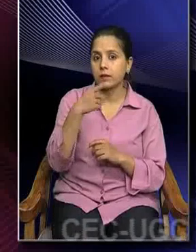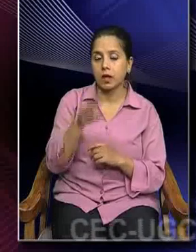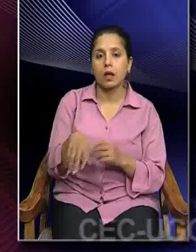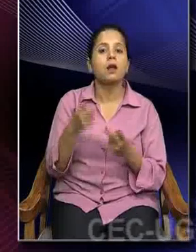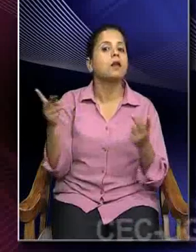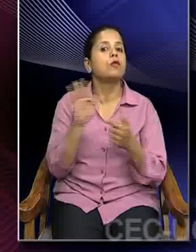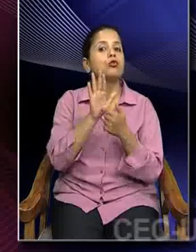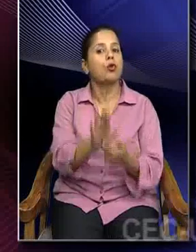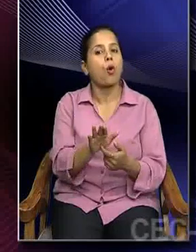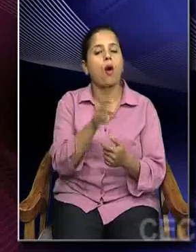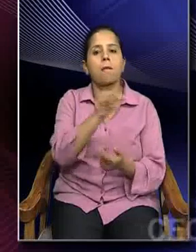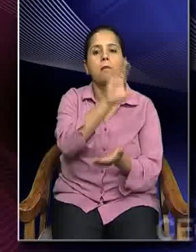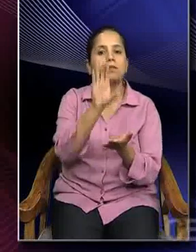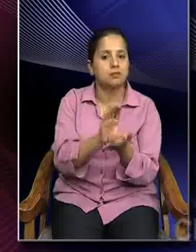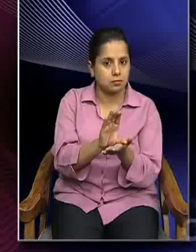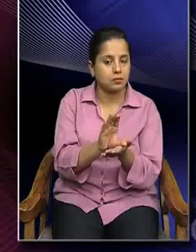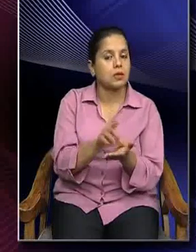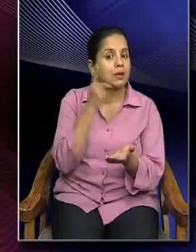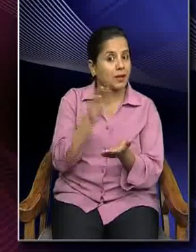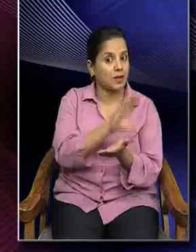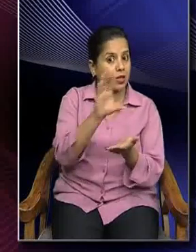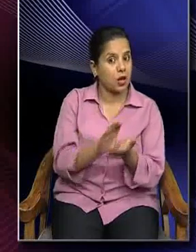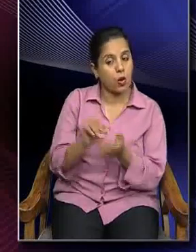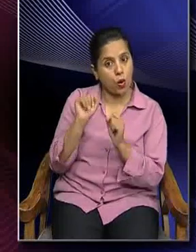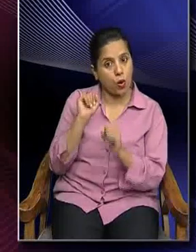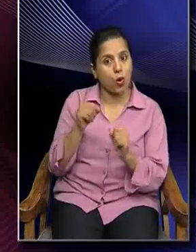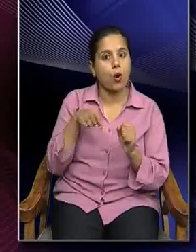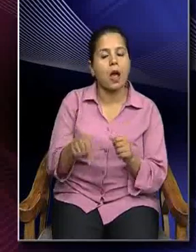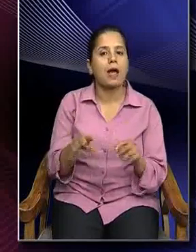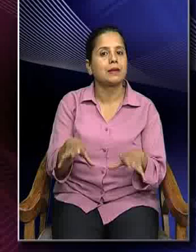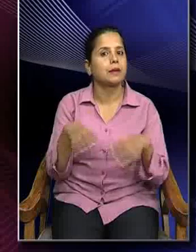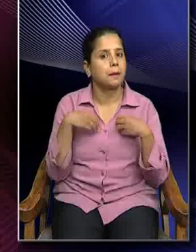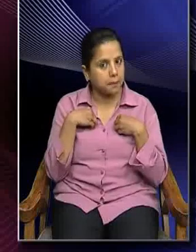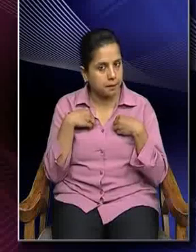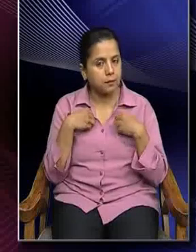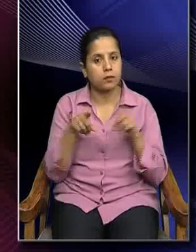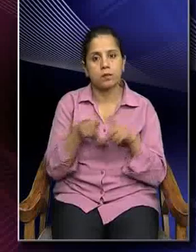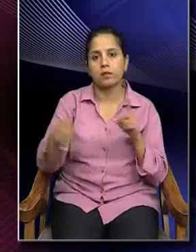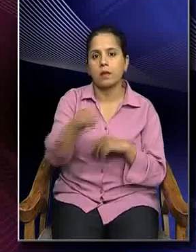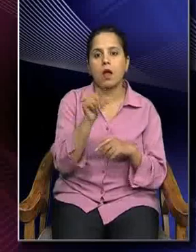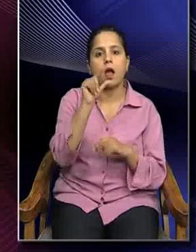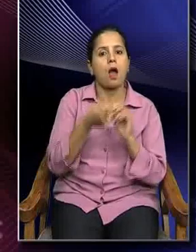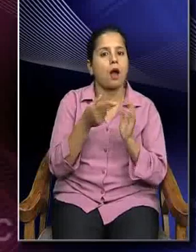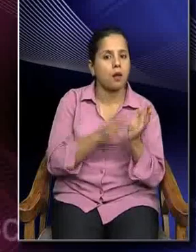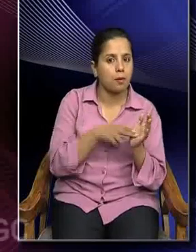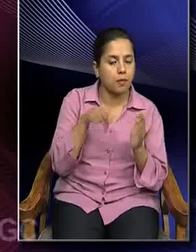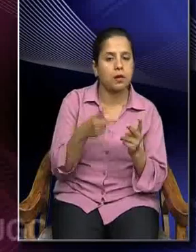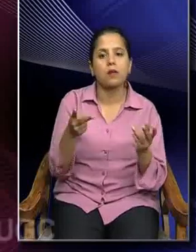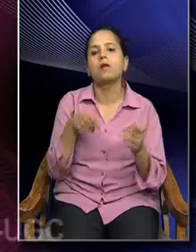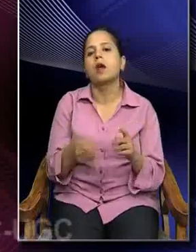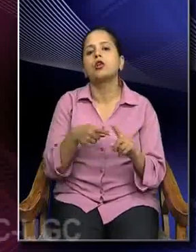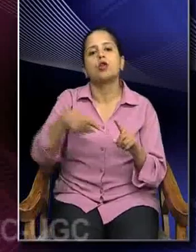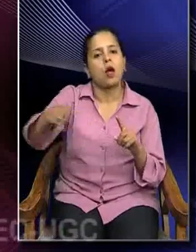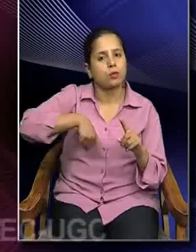of capitalism. It is symbolic of the acceptance of an urban mode of